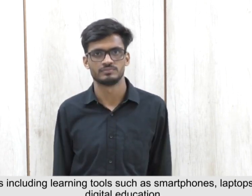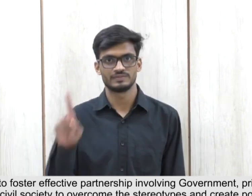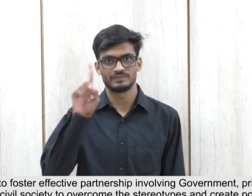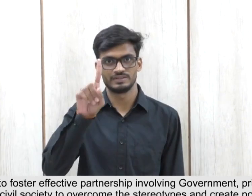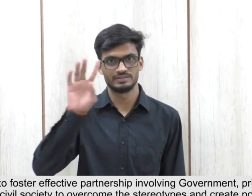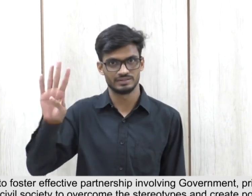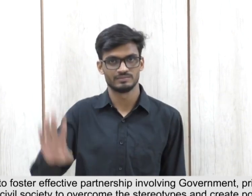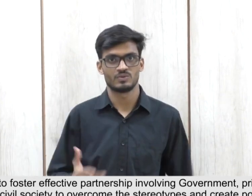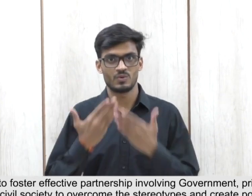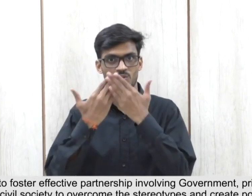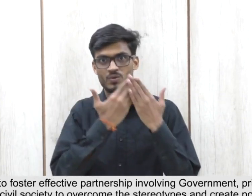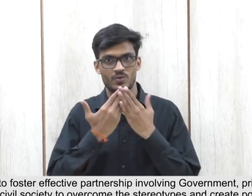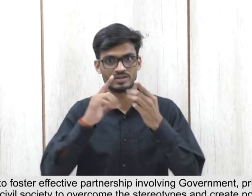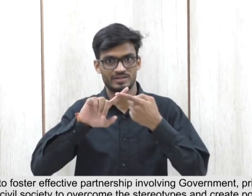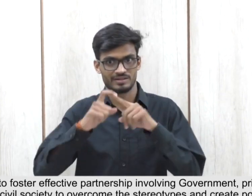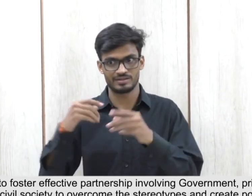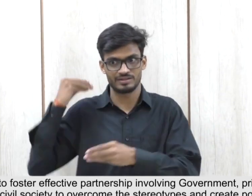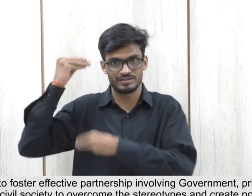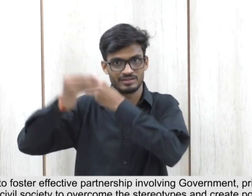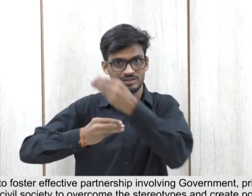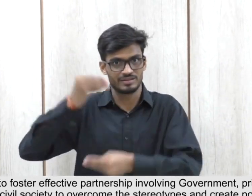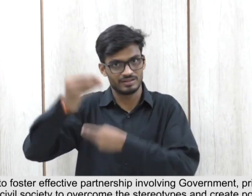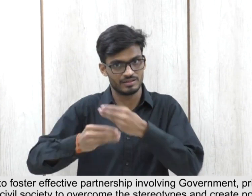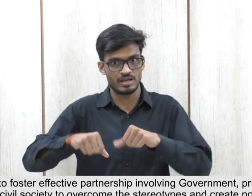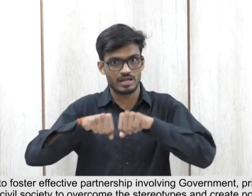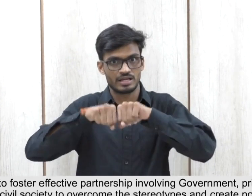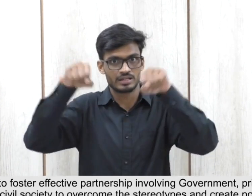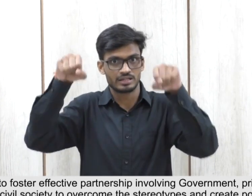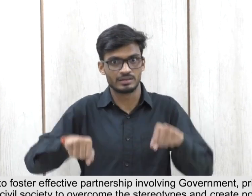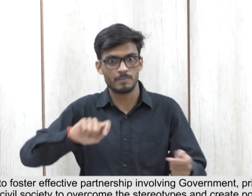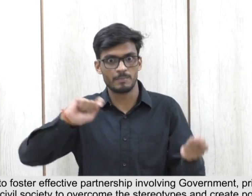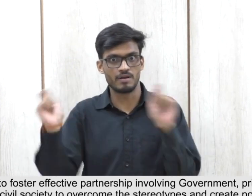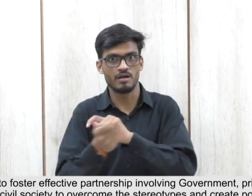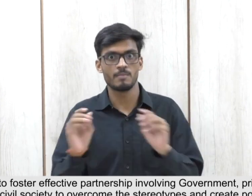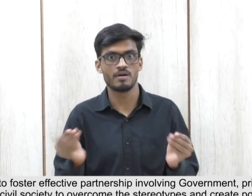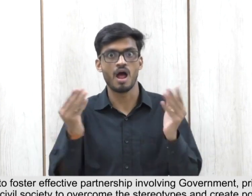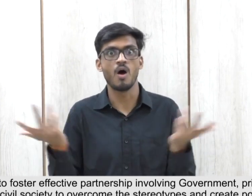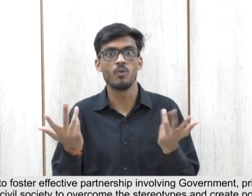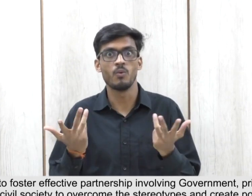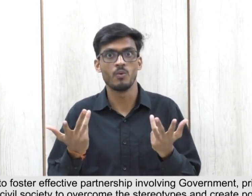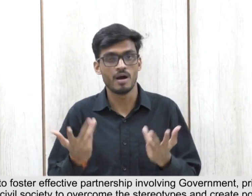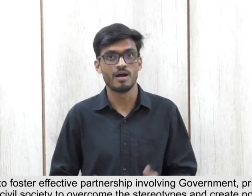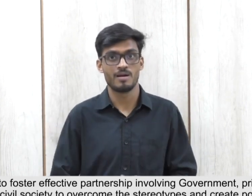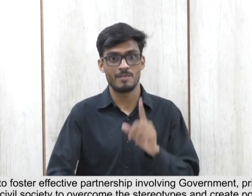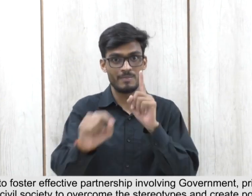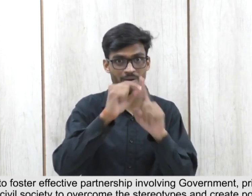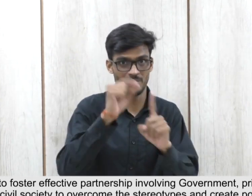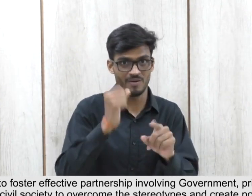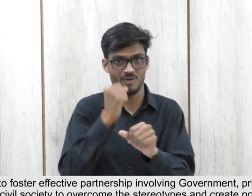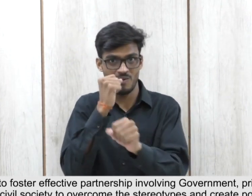assist digital education. There is a need to foster effective partnership involving government, private sector, local community, and